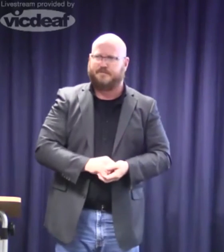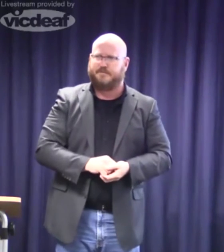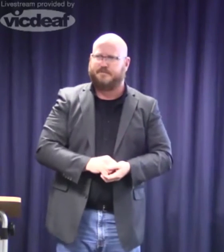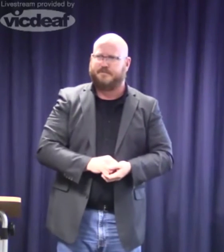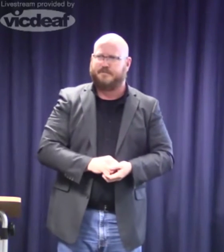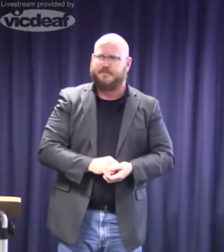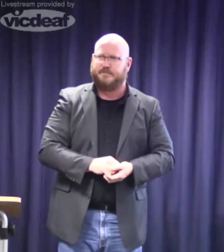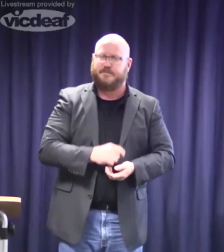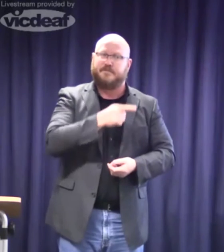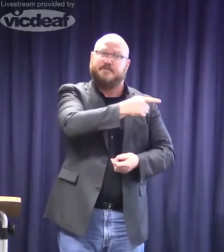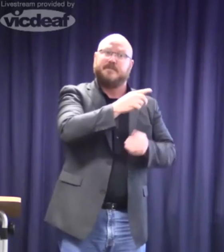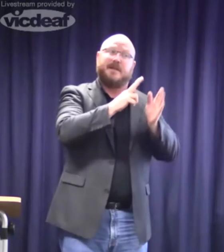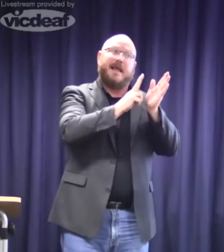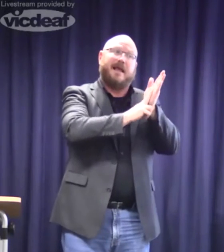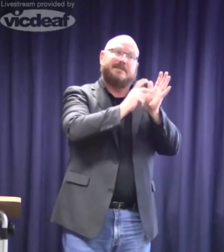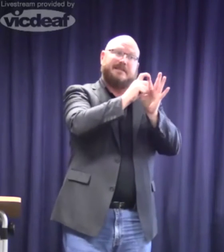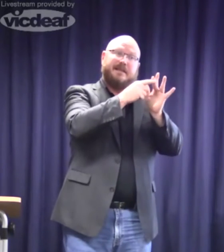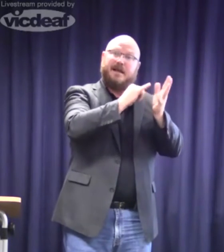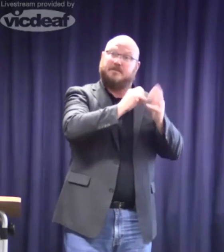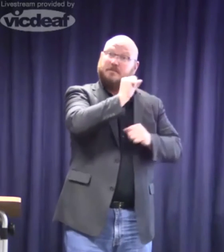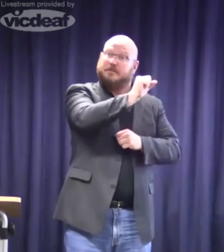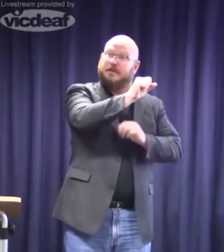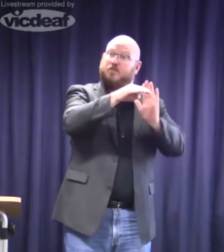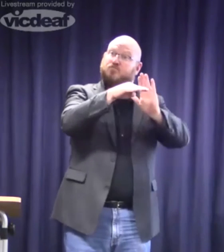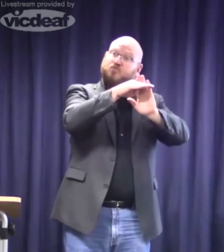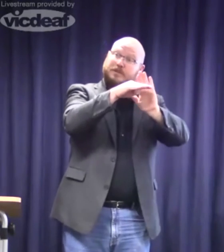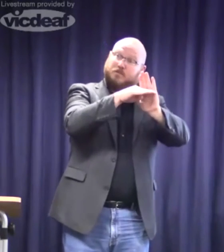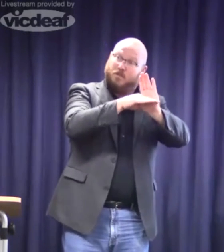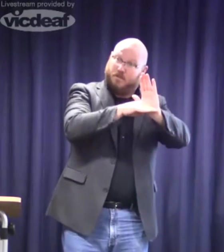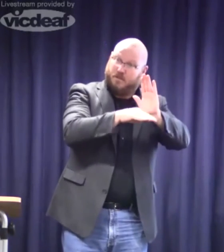They don't have their services capped, yet we do.